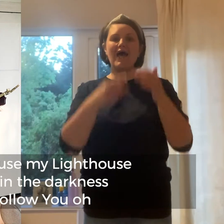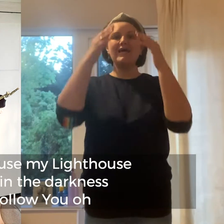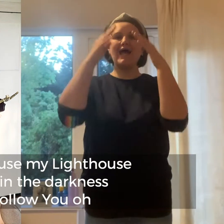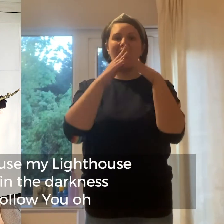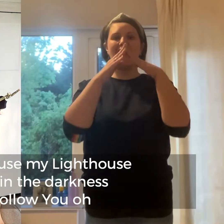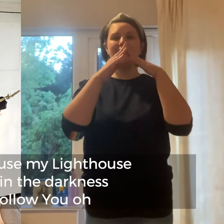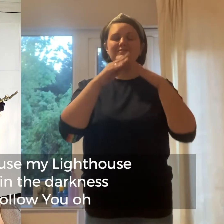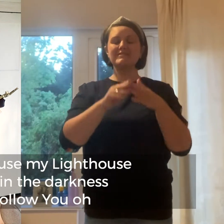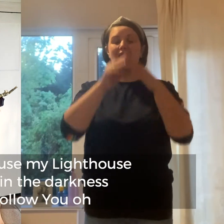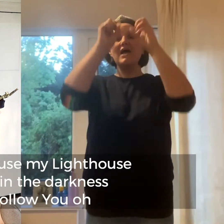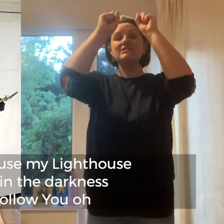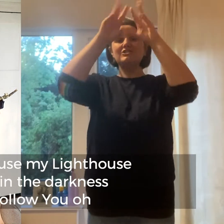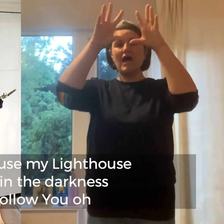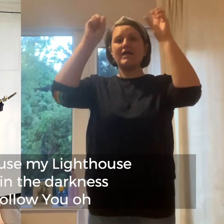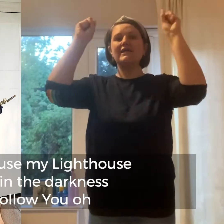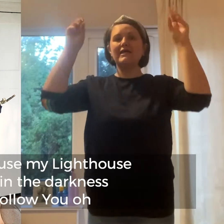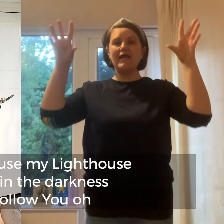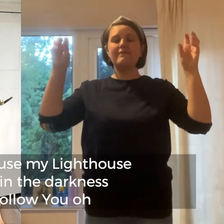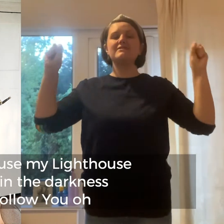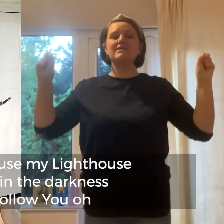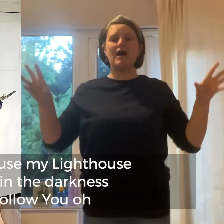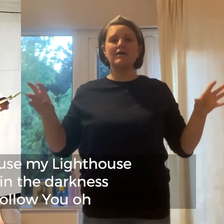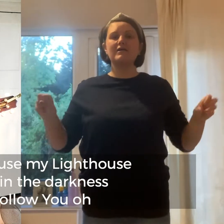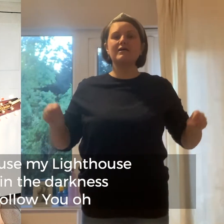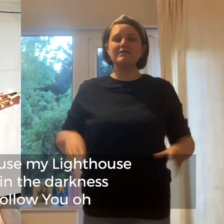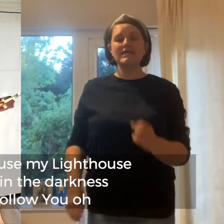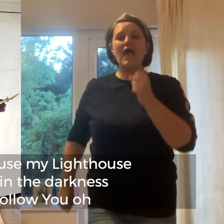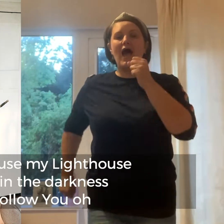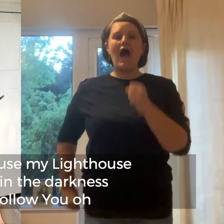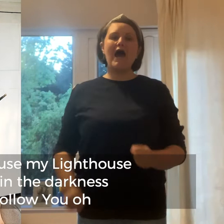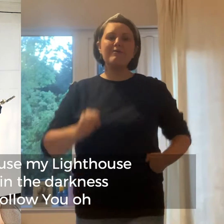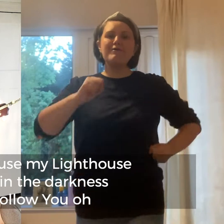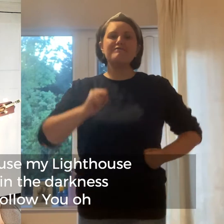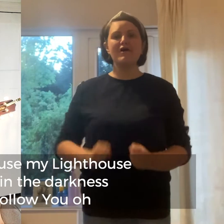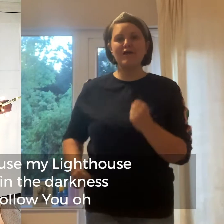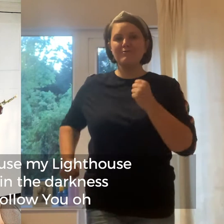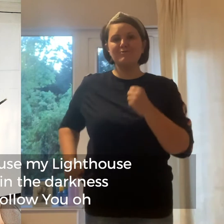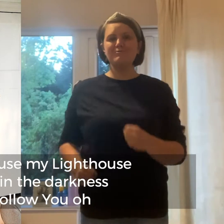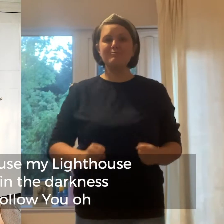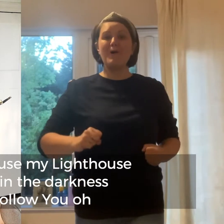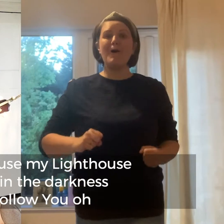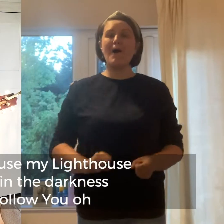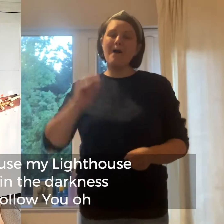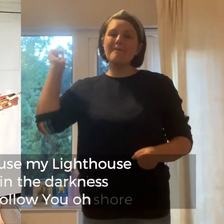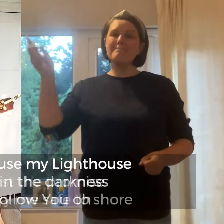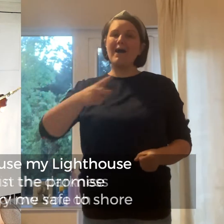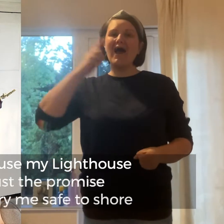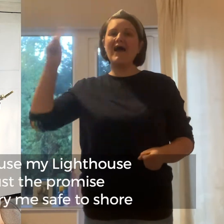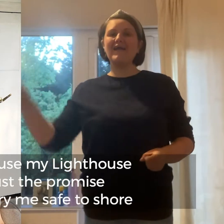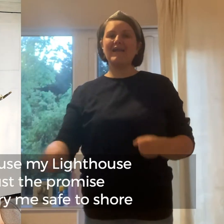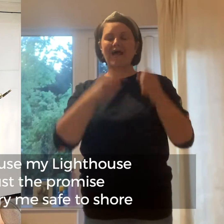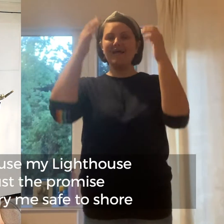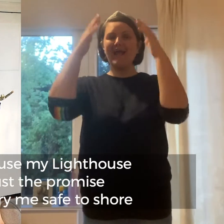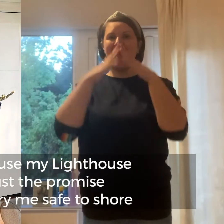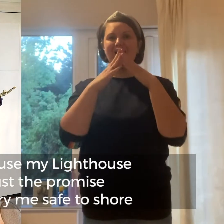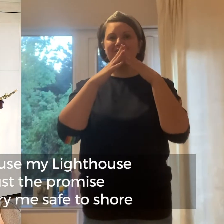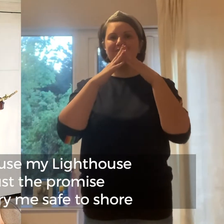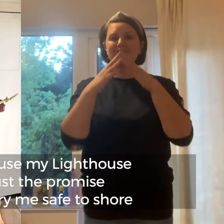my lighthouse, shining in the darkness. I will follow you. Oh,